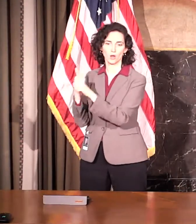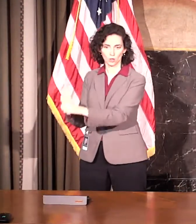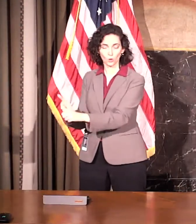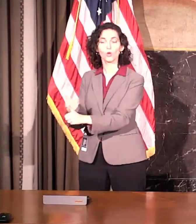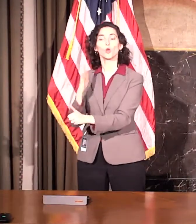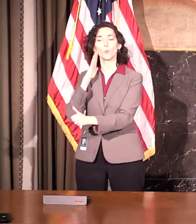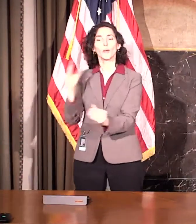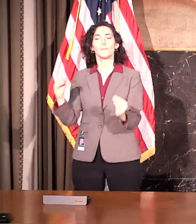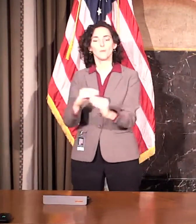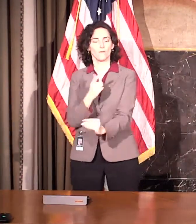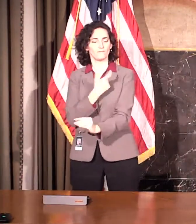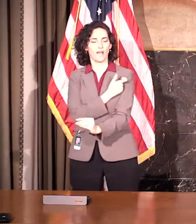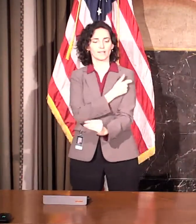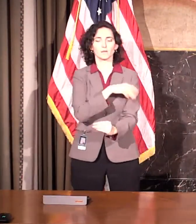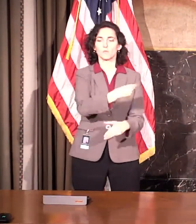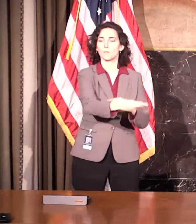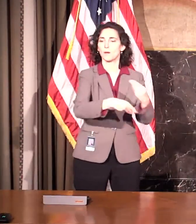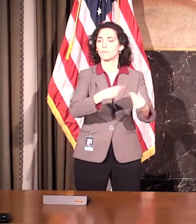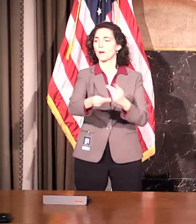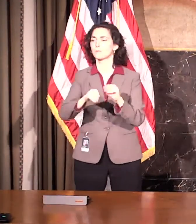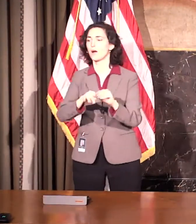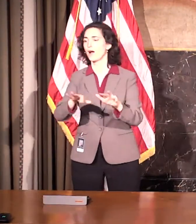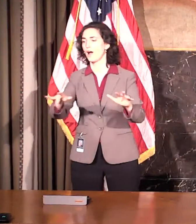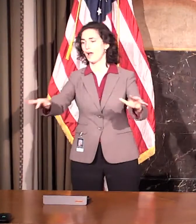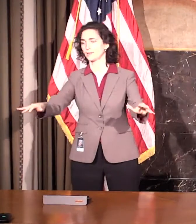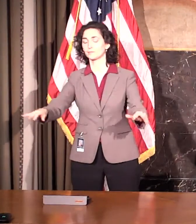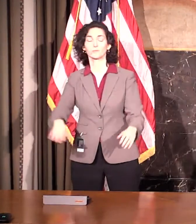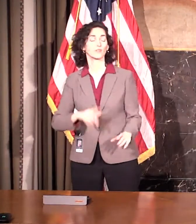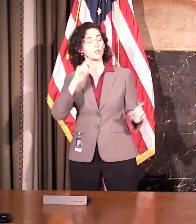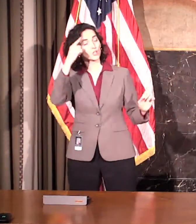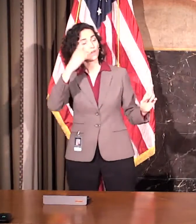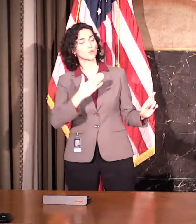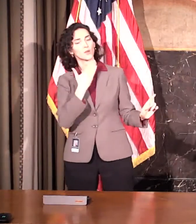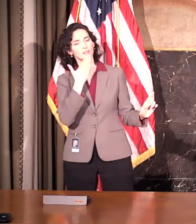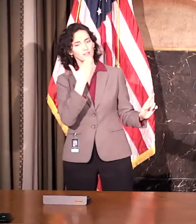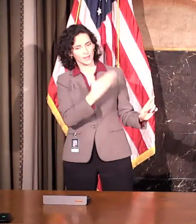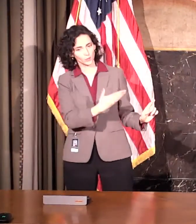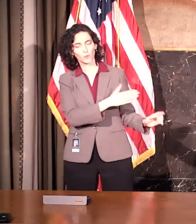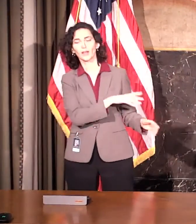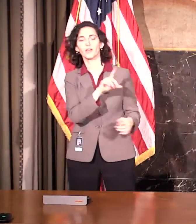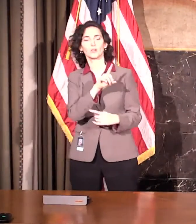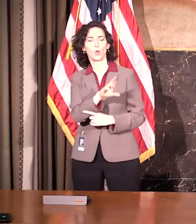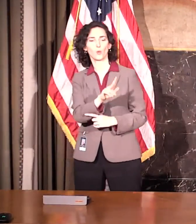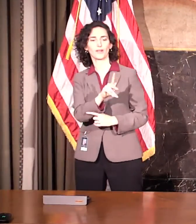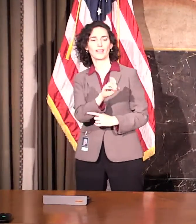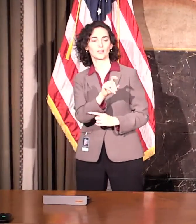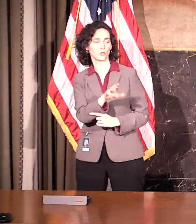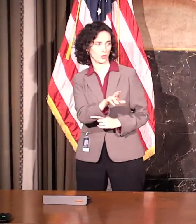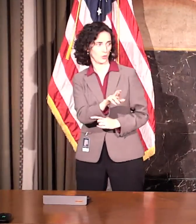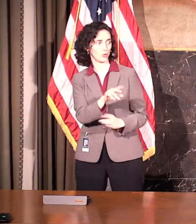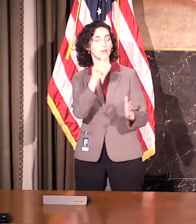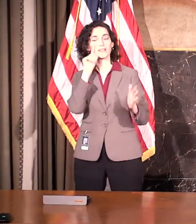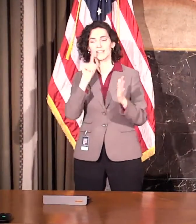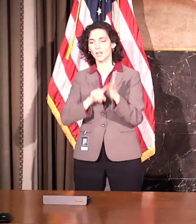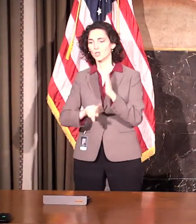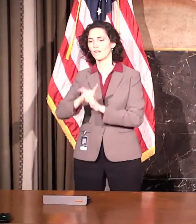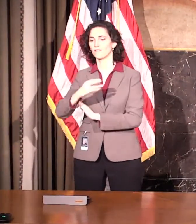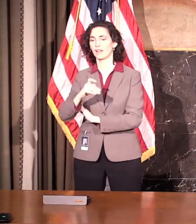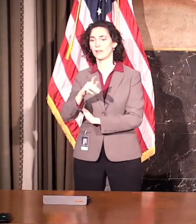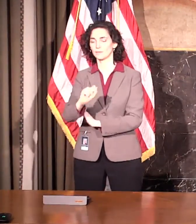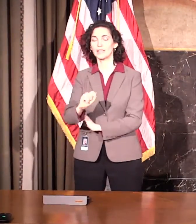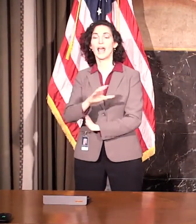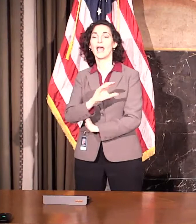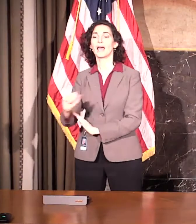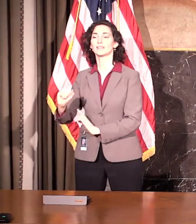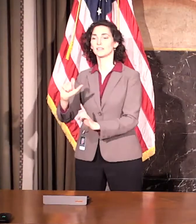vaccine out to the community. Thank you, Governor and Dr. Cantor, Secretary Phillips, and the staff